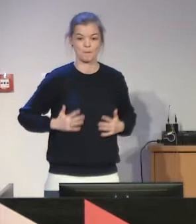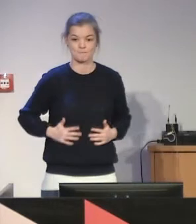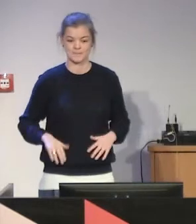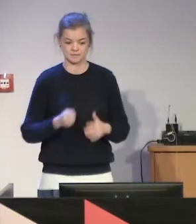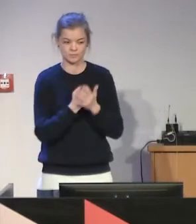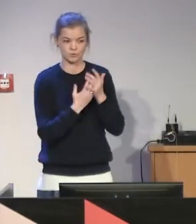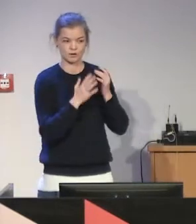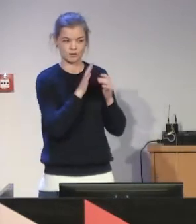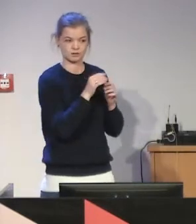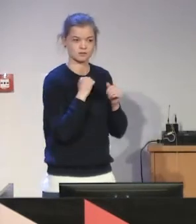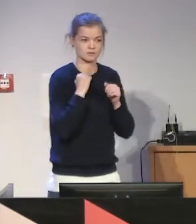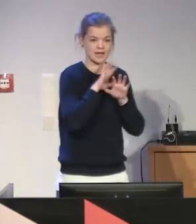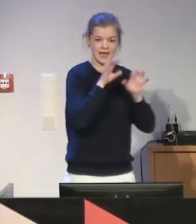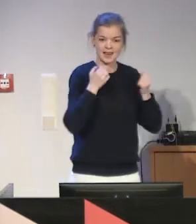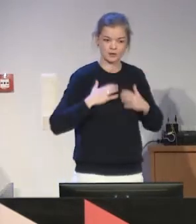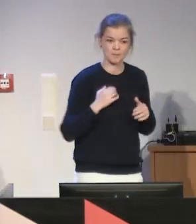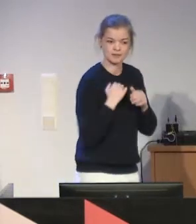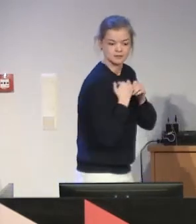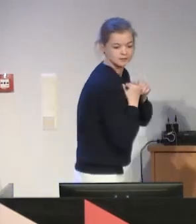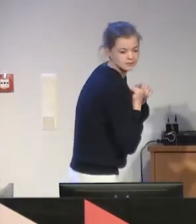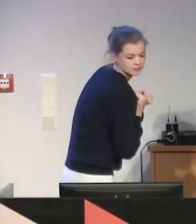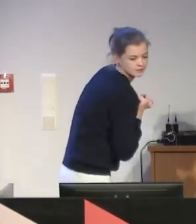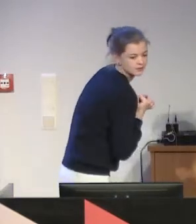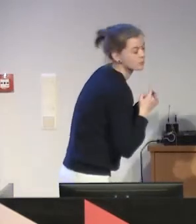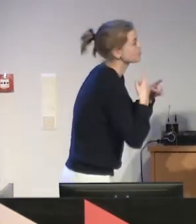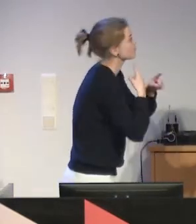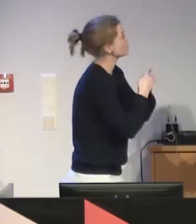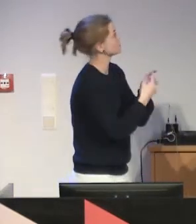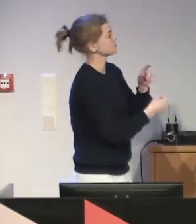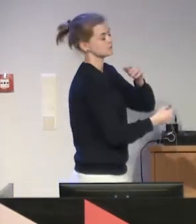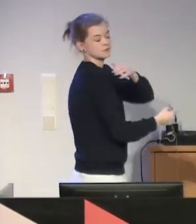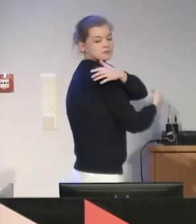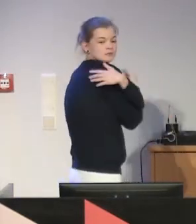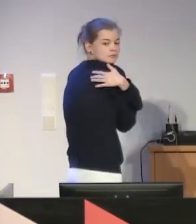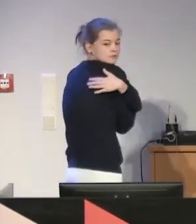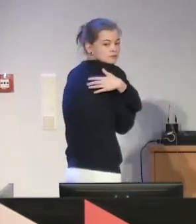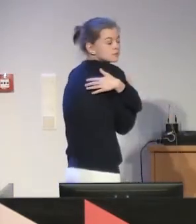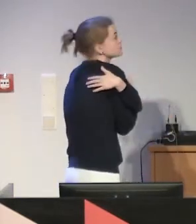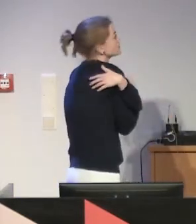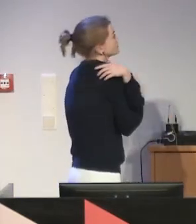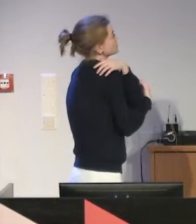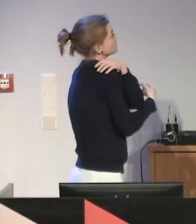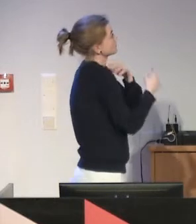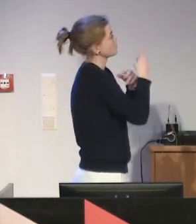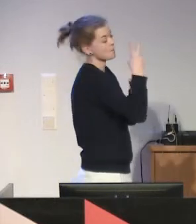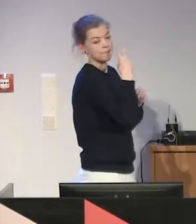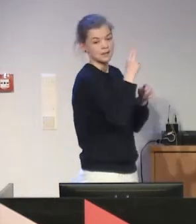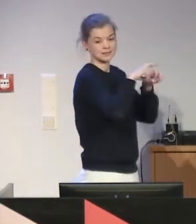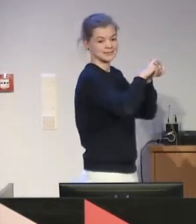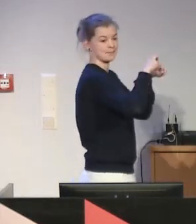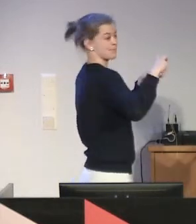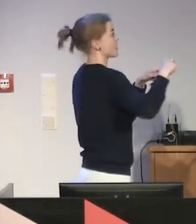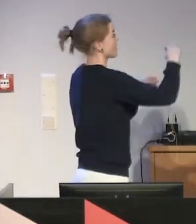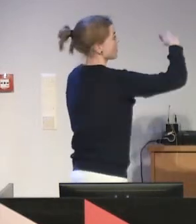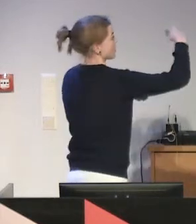He was using his body as well a lot. He was kind of moving it and putting his back towards